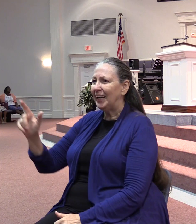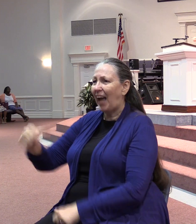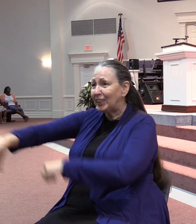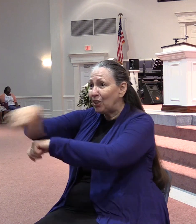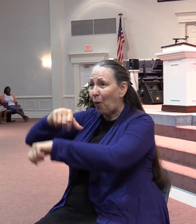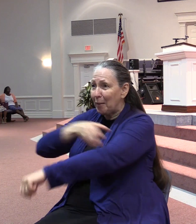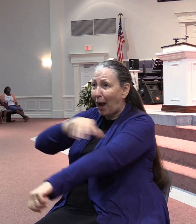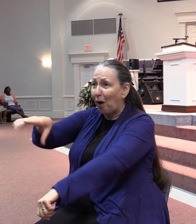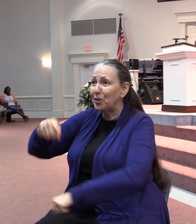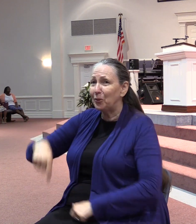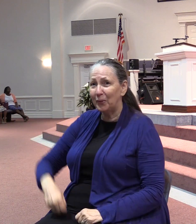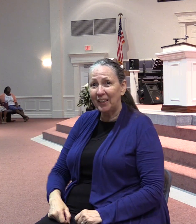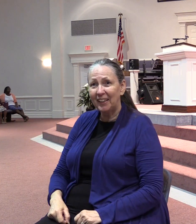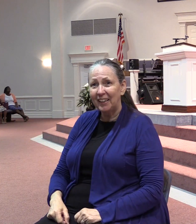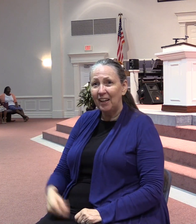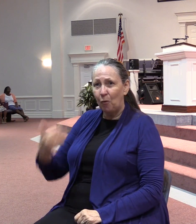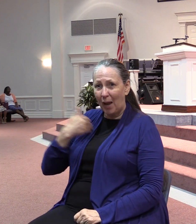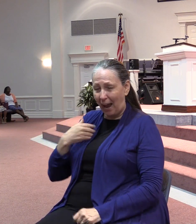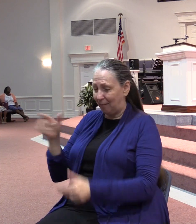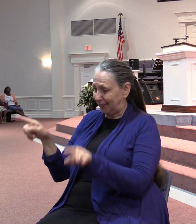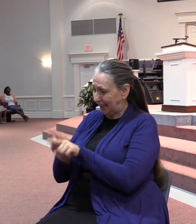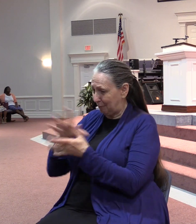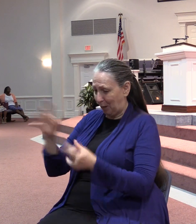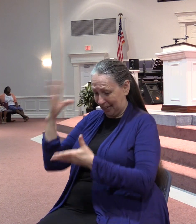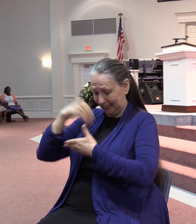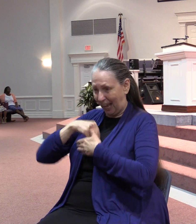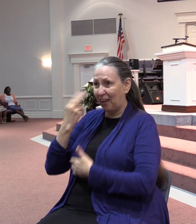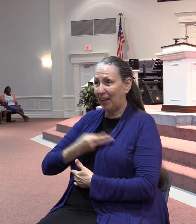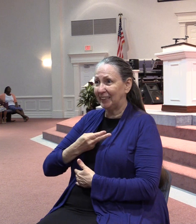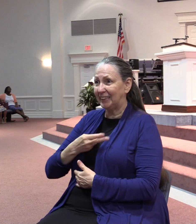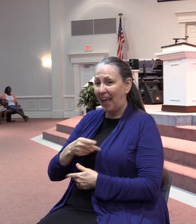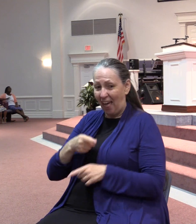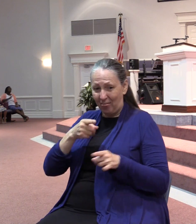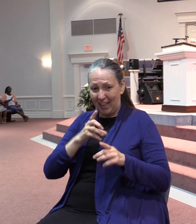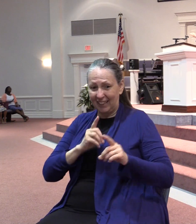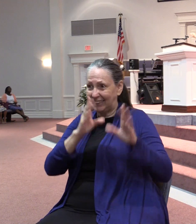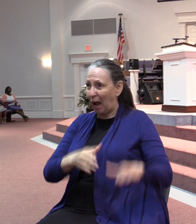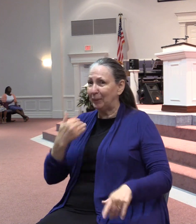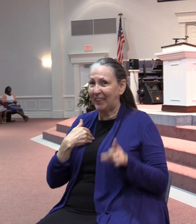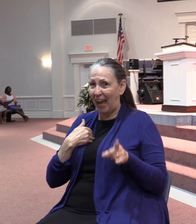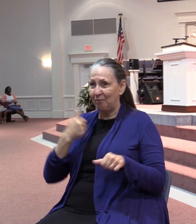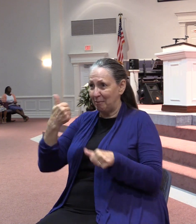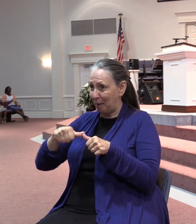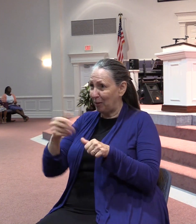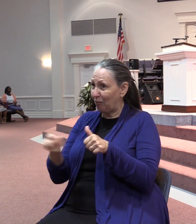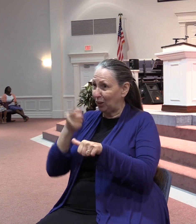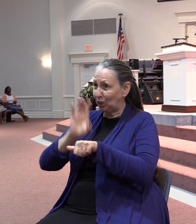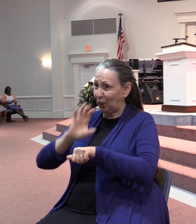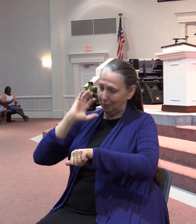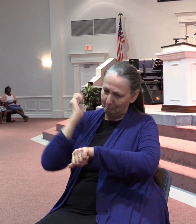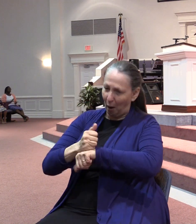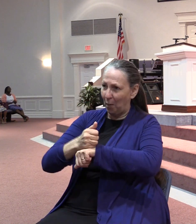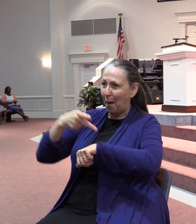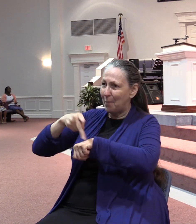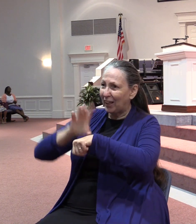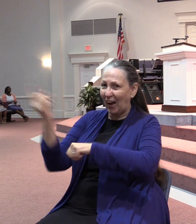anointed. We have the same Spirit dwelling in us that they had dwelling in the first church in the book of